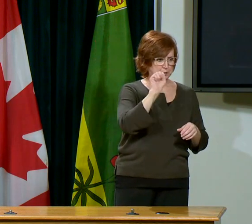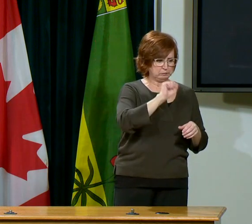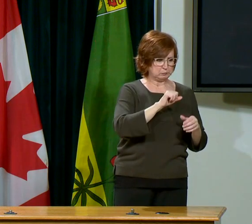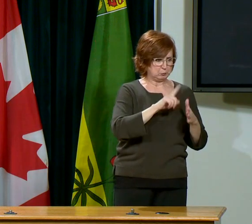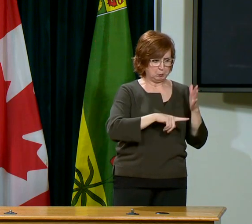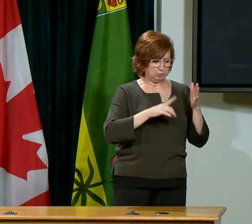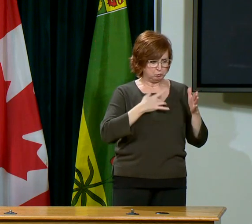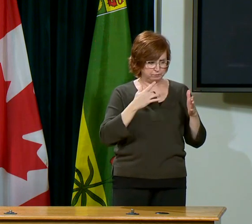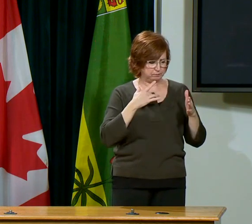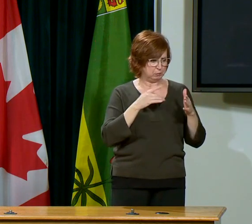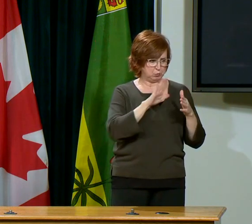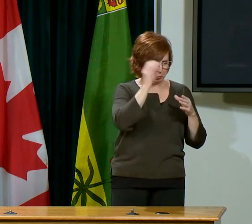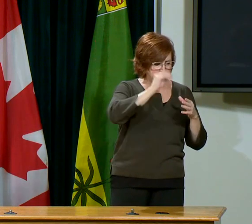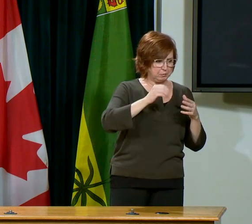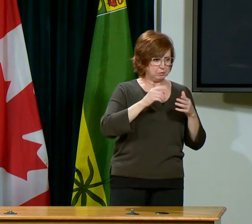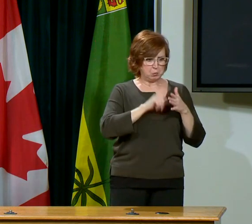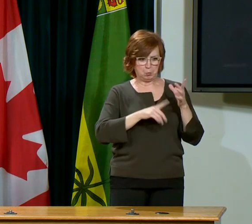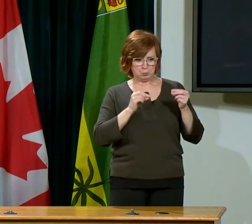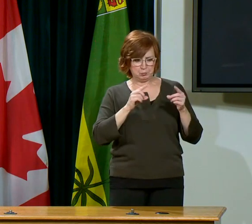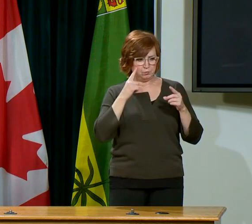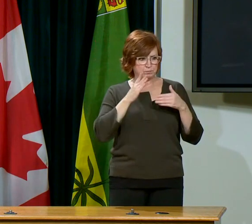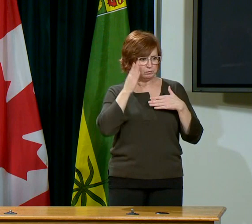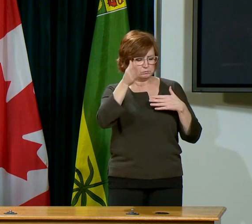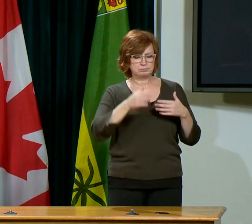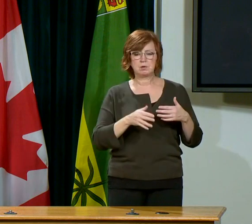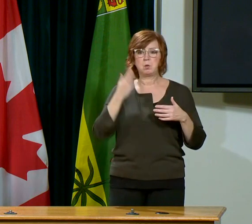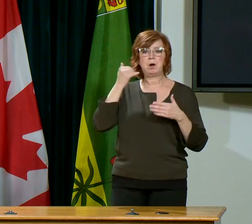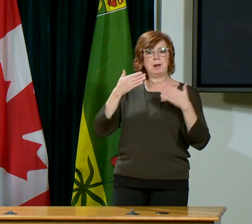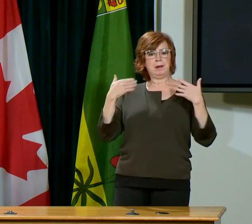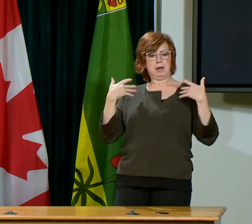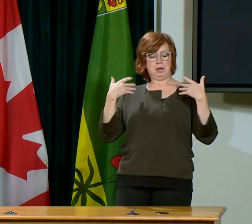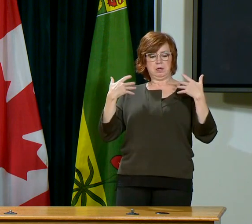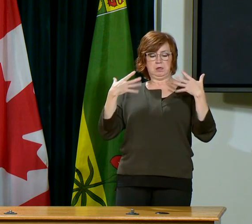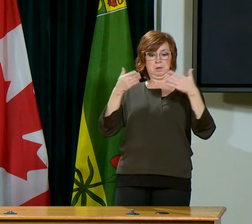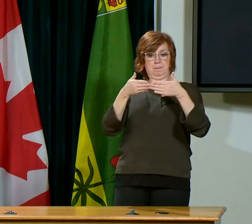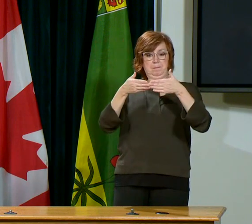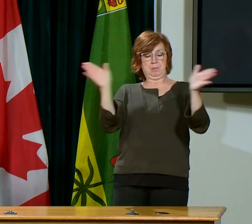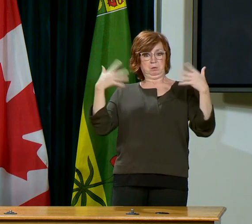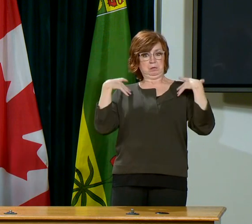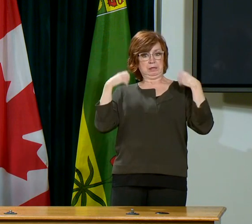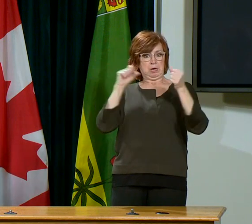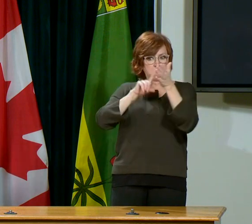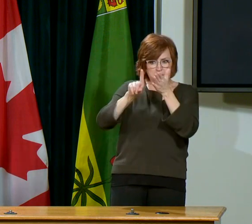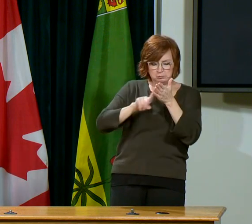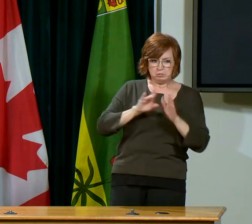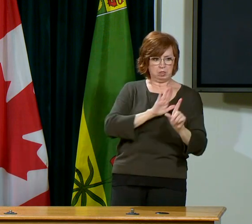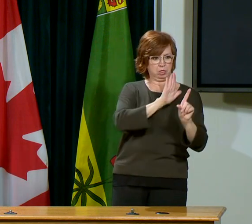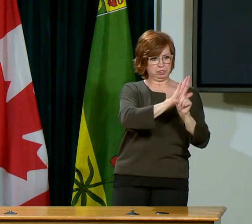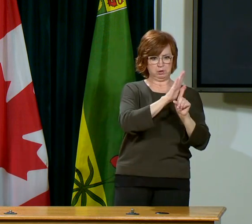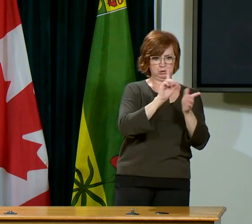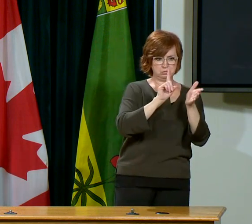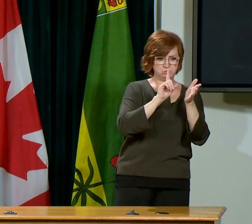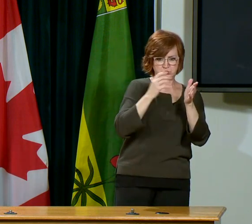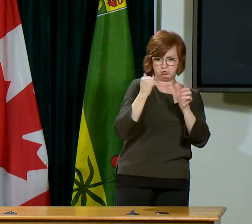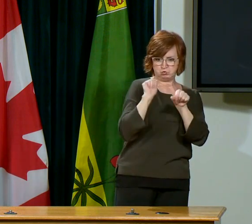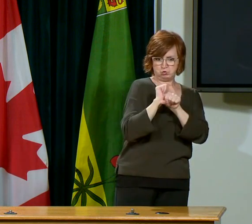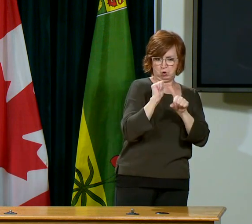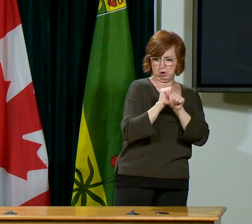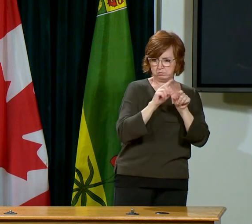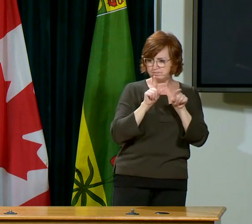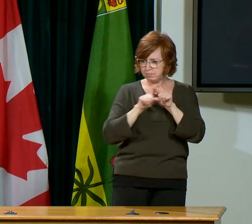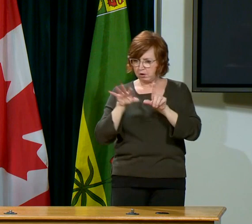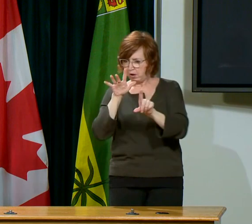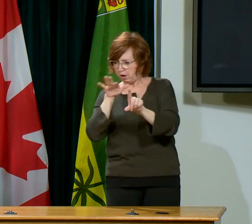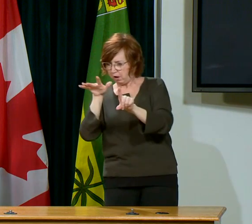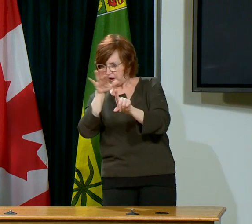out the public health inspectors did respond to concerns that were raised by the public. This is what they do. They're not in the business of licensing